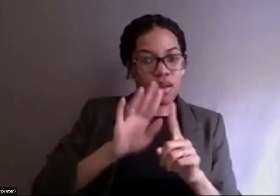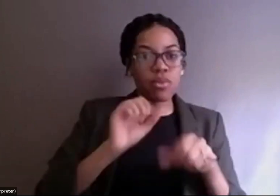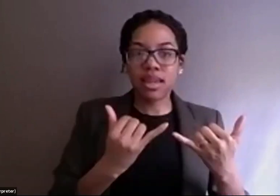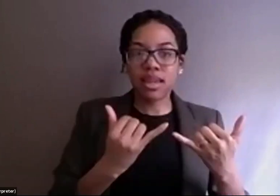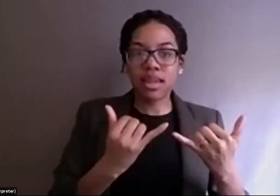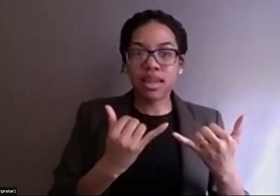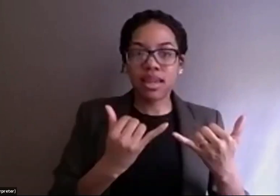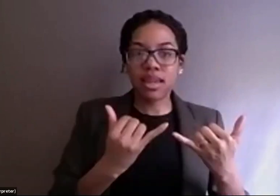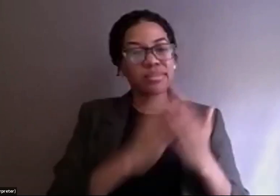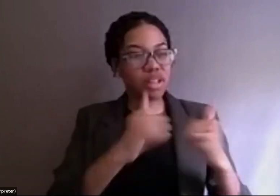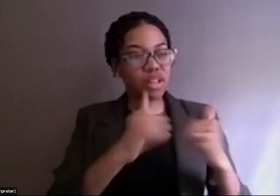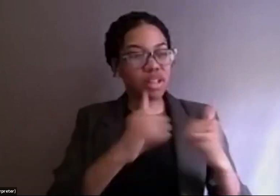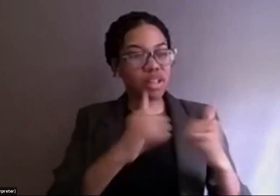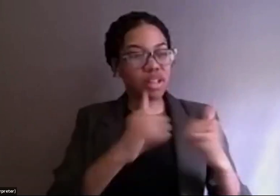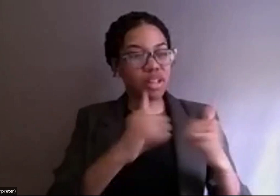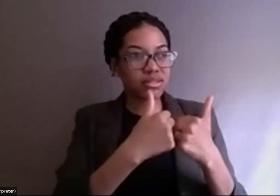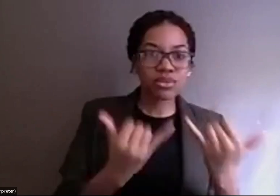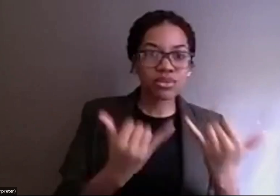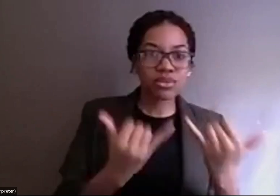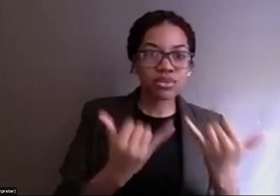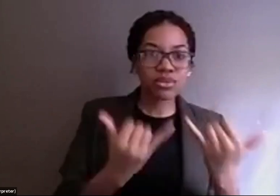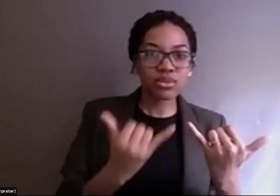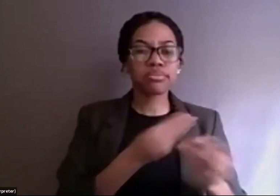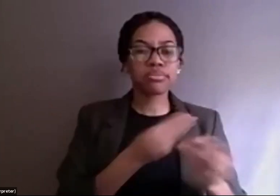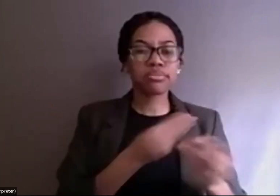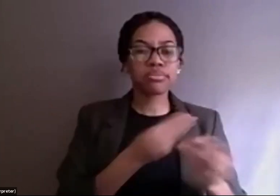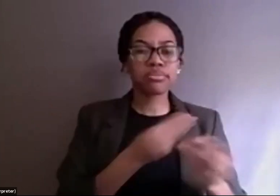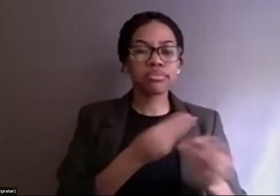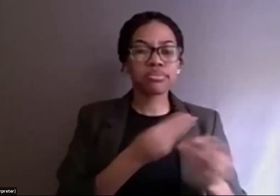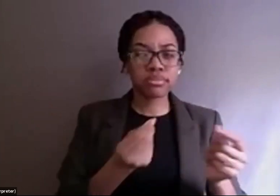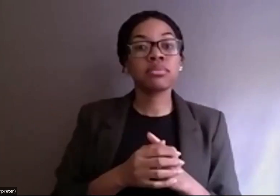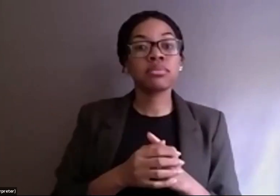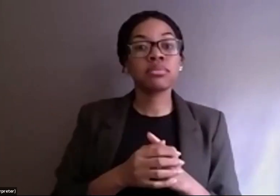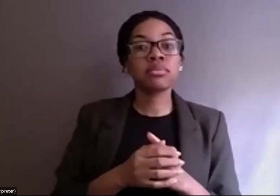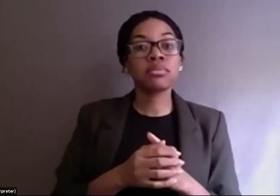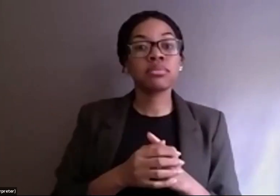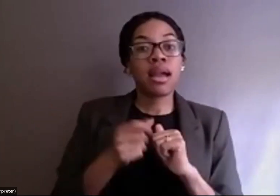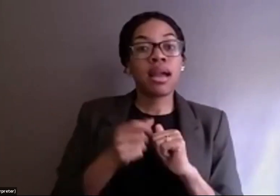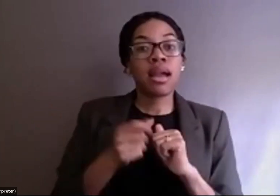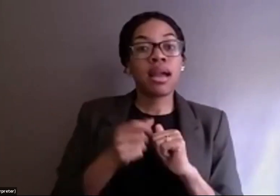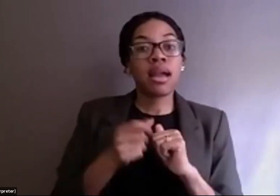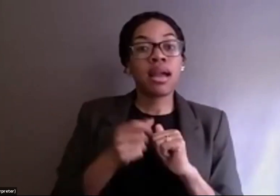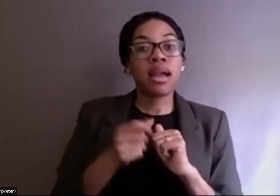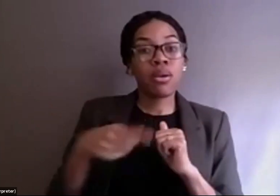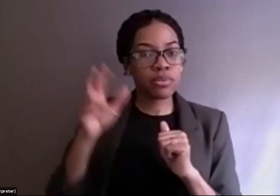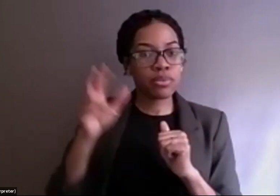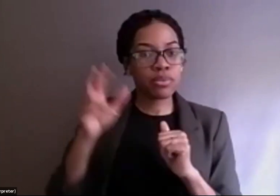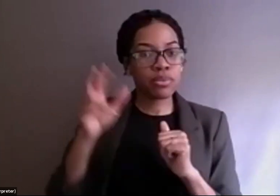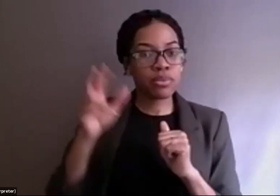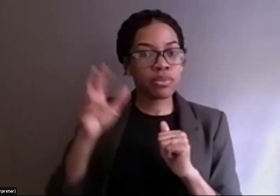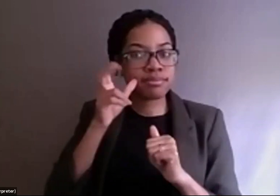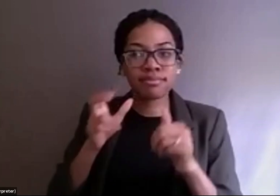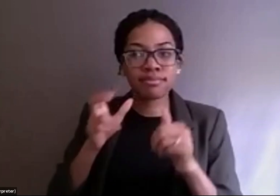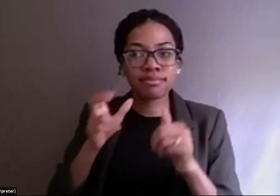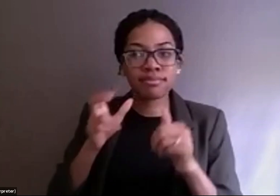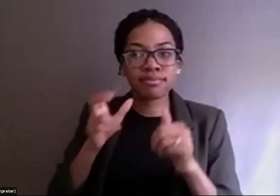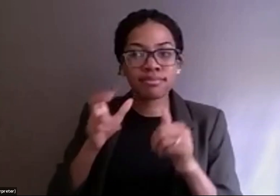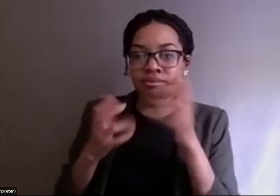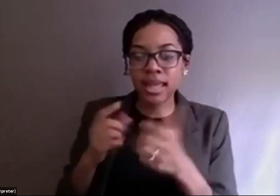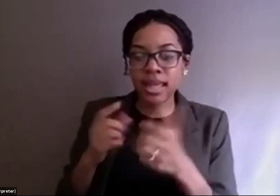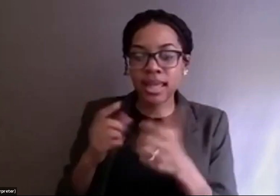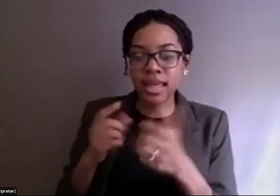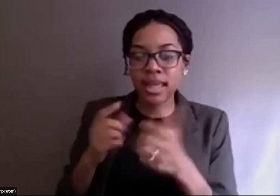how you'll use what you just learned, or for teachers, how you can include this learning in your lessons. And then if you have time,